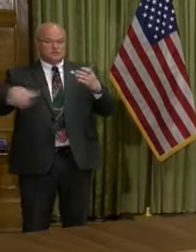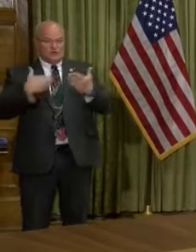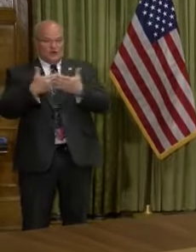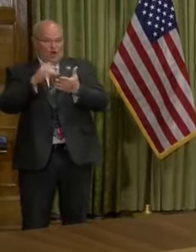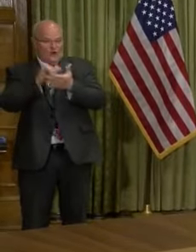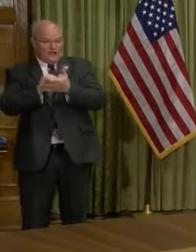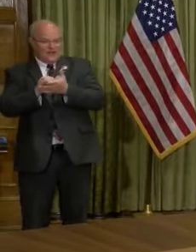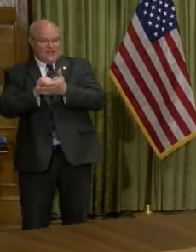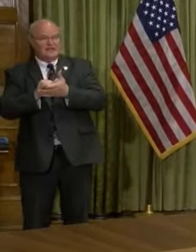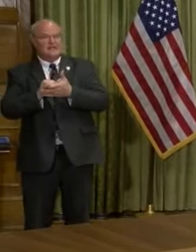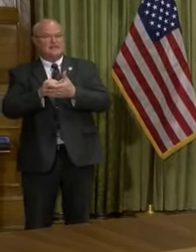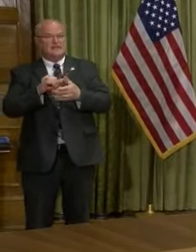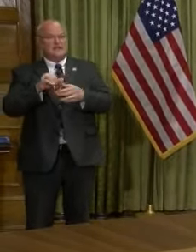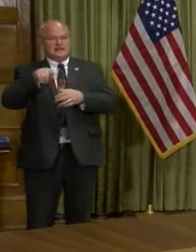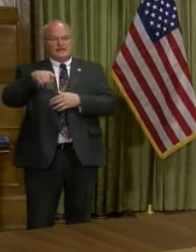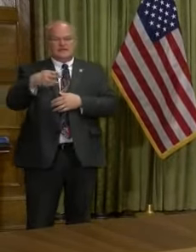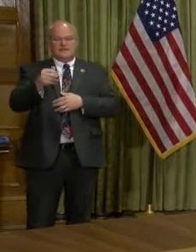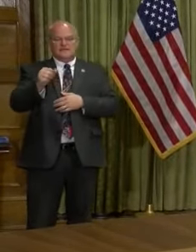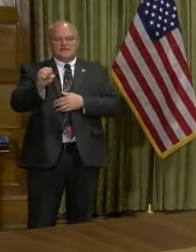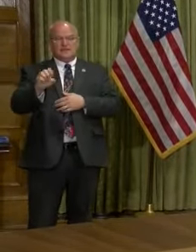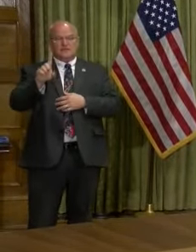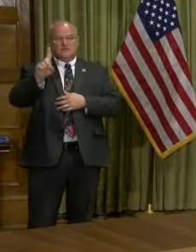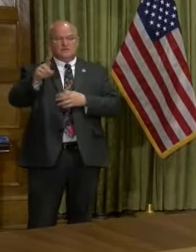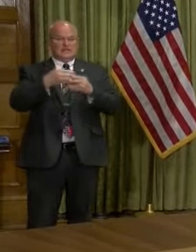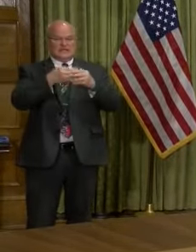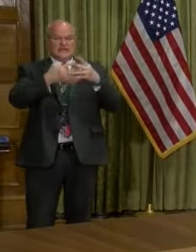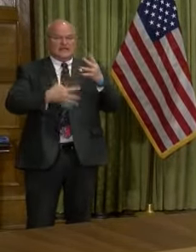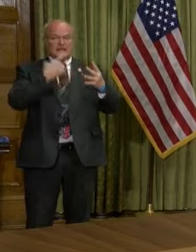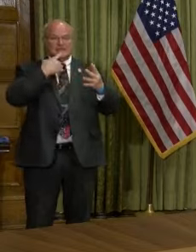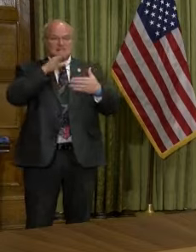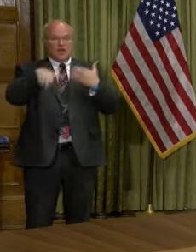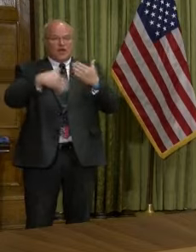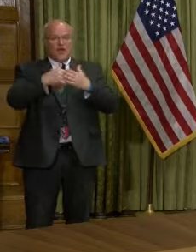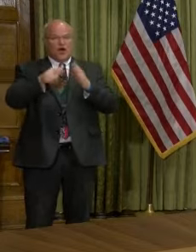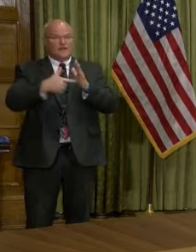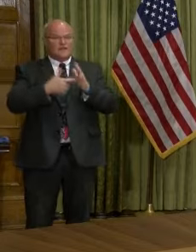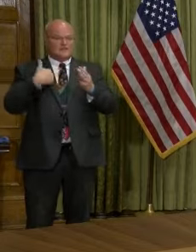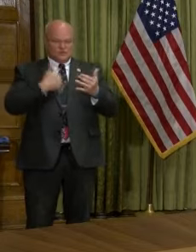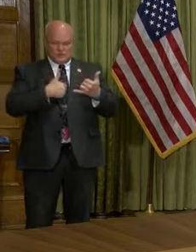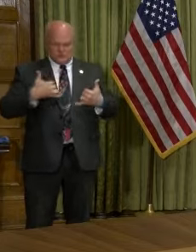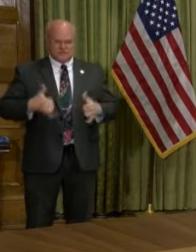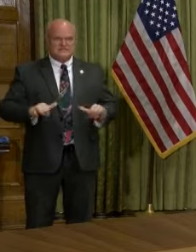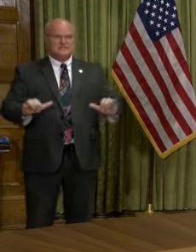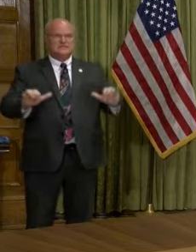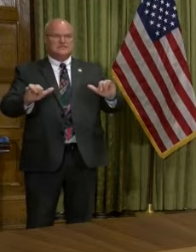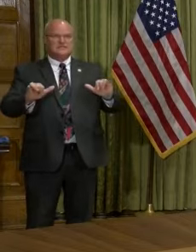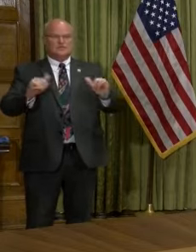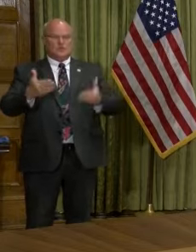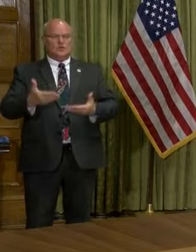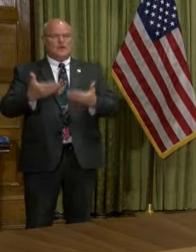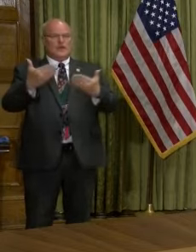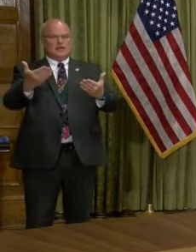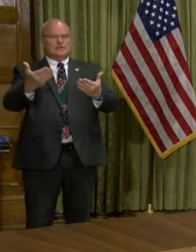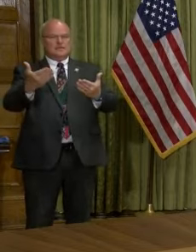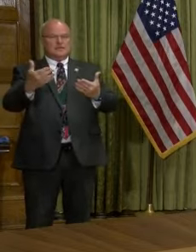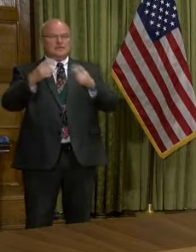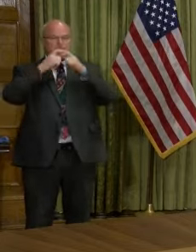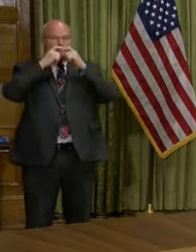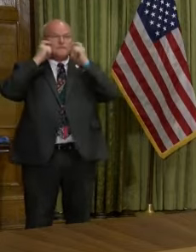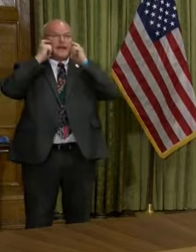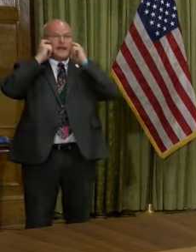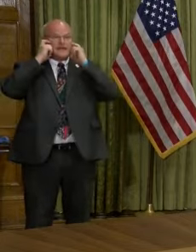that, the Phase 1 guideline says that in all of these phases, we're still going to be recommending